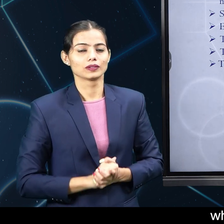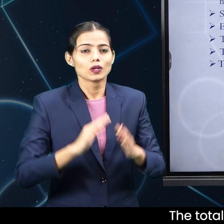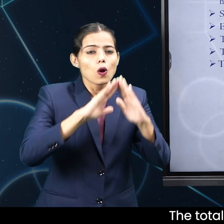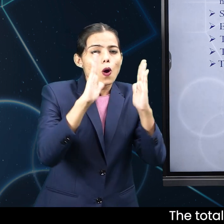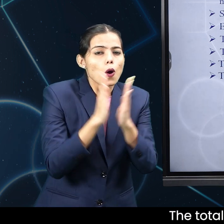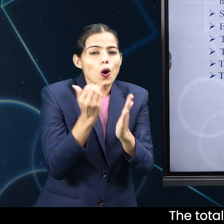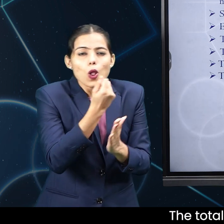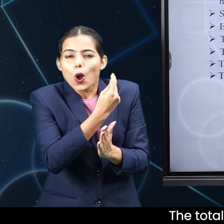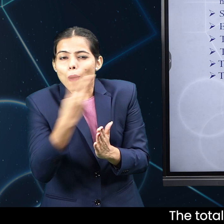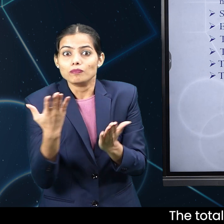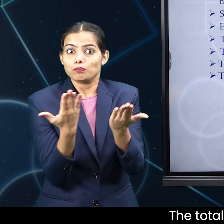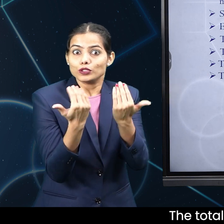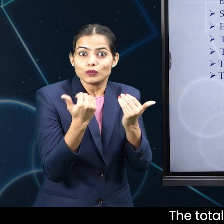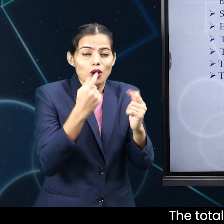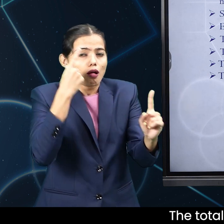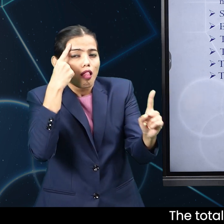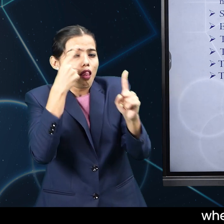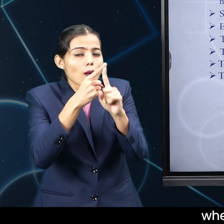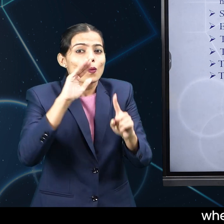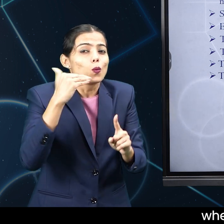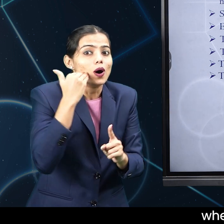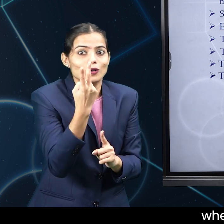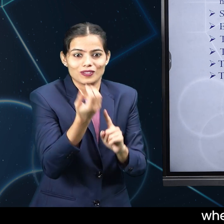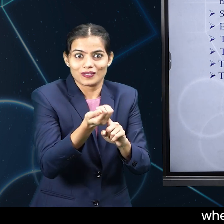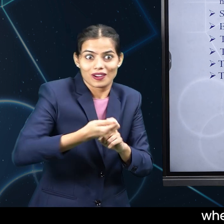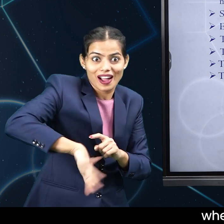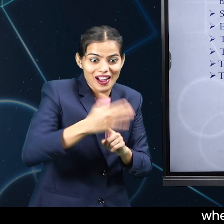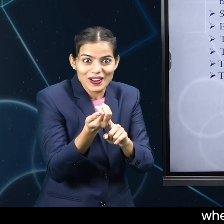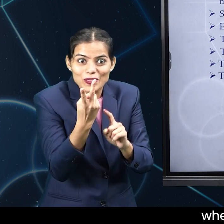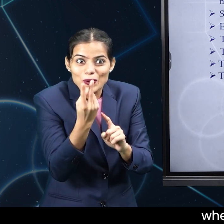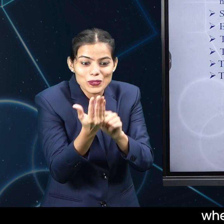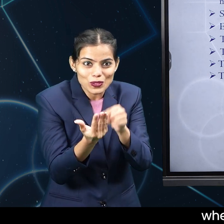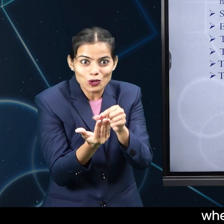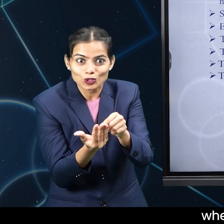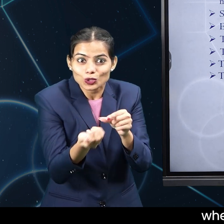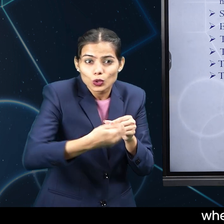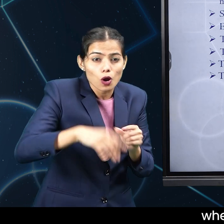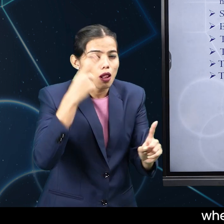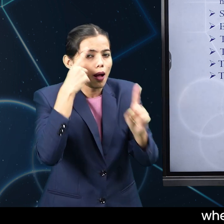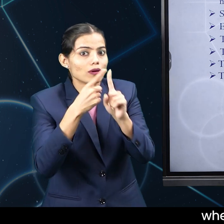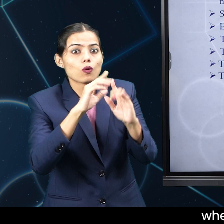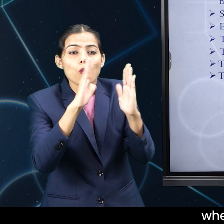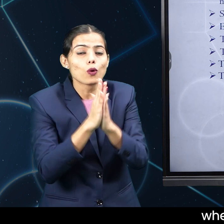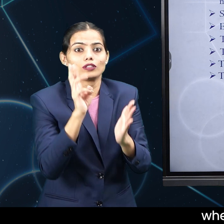The total number of possible outcomes when 2 dice are rolled is equal to 36.